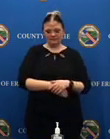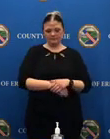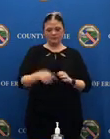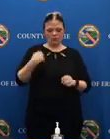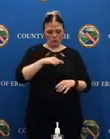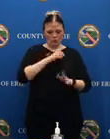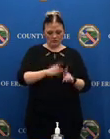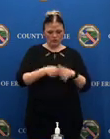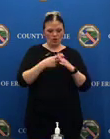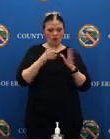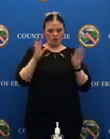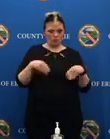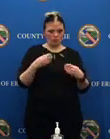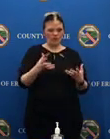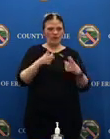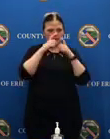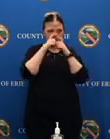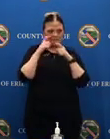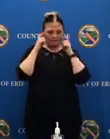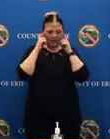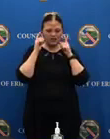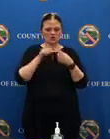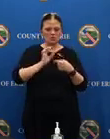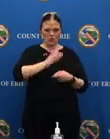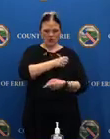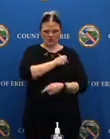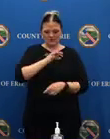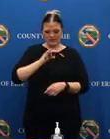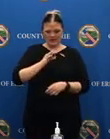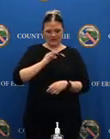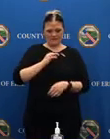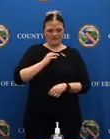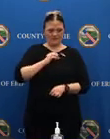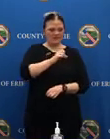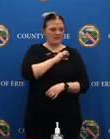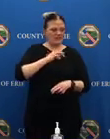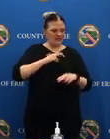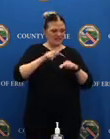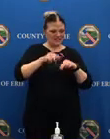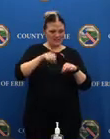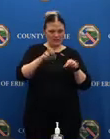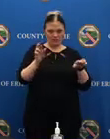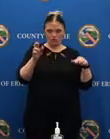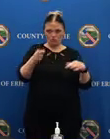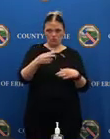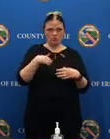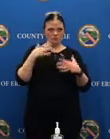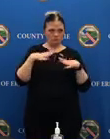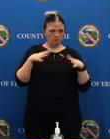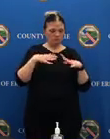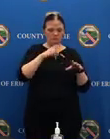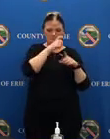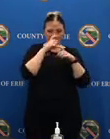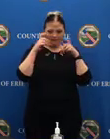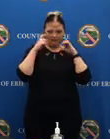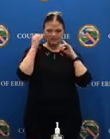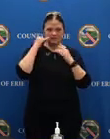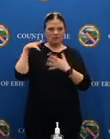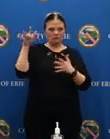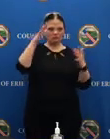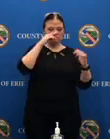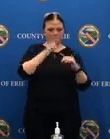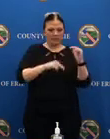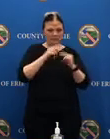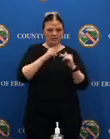We've started providing masks to our staff. The staff that's sitting in this room are wearing masks, and when they're around the building, and truthfully